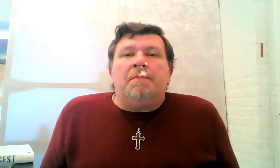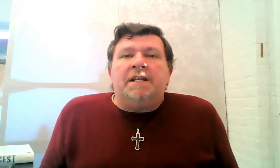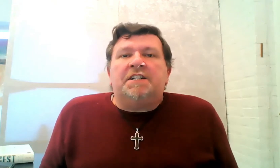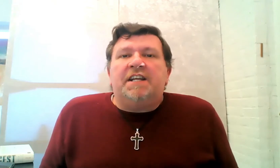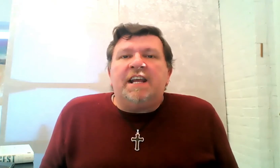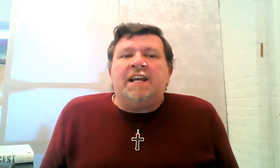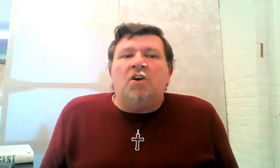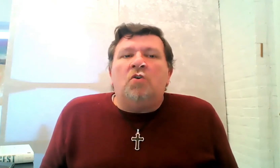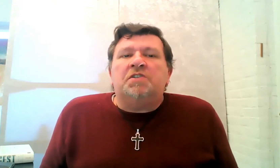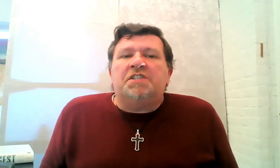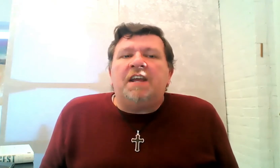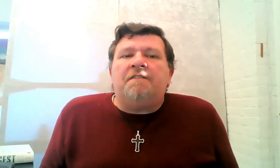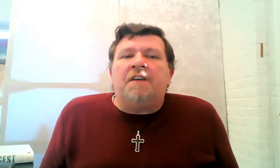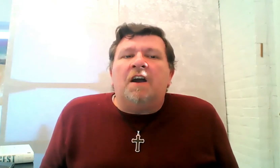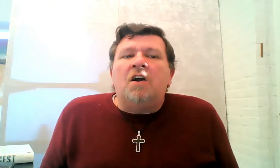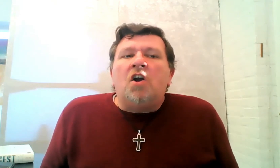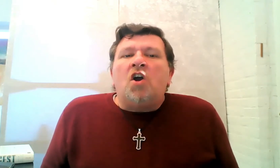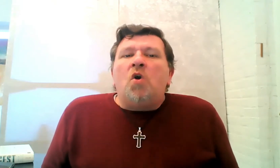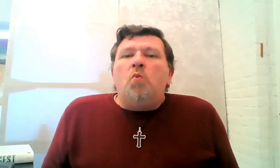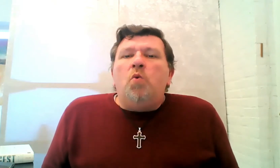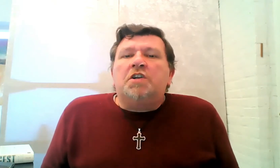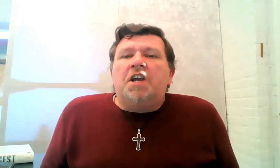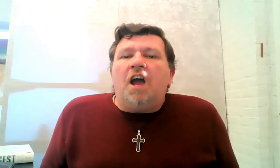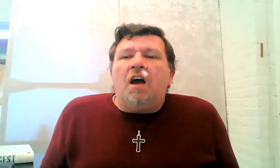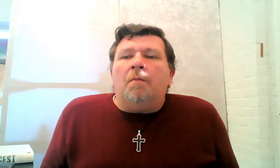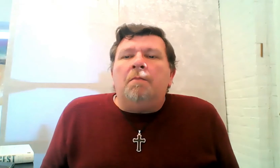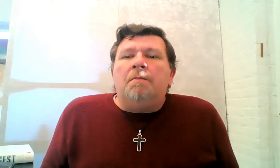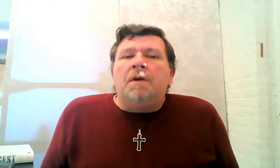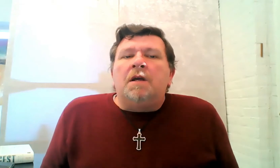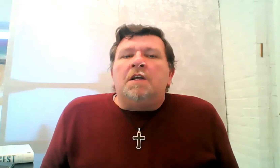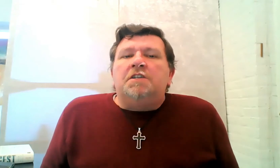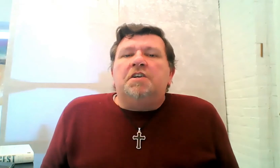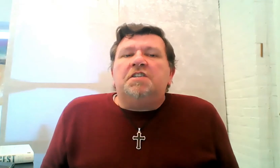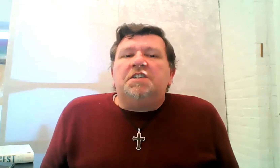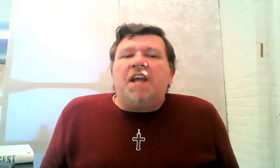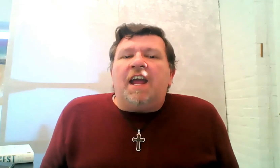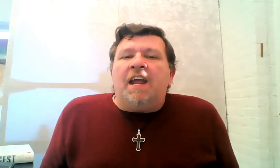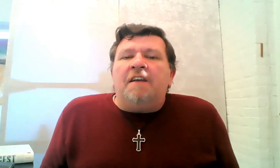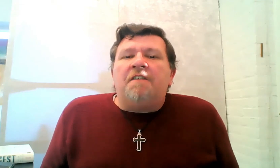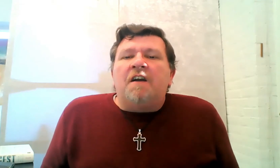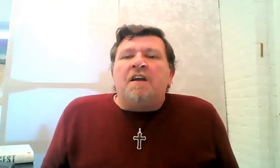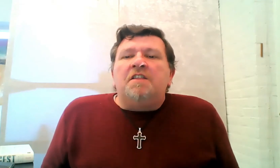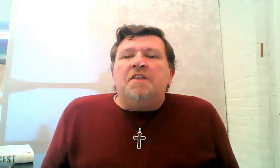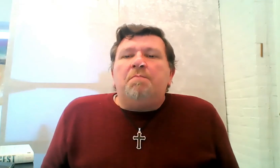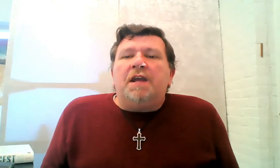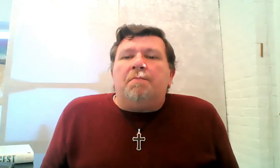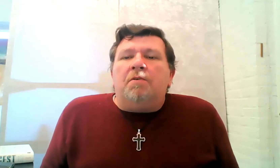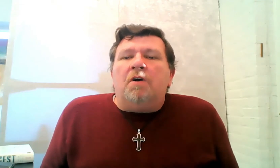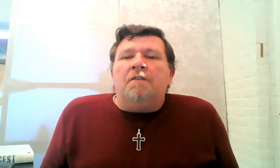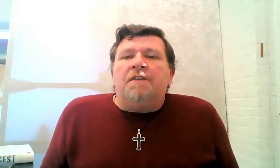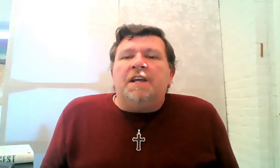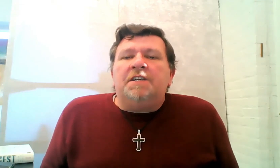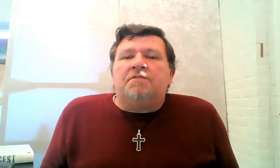means king or savior, would come to save the people of